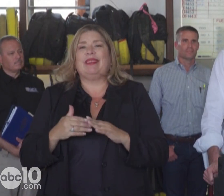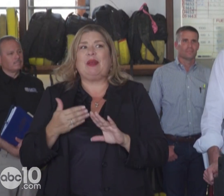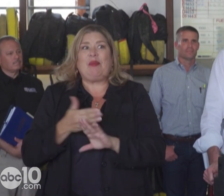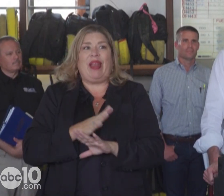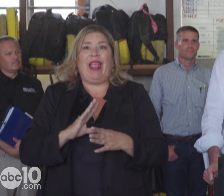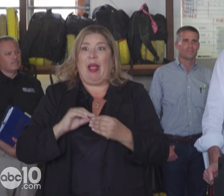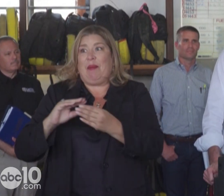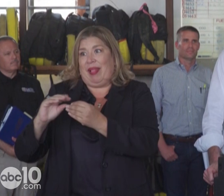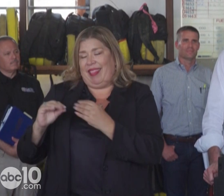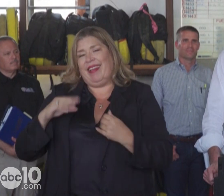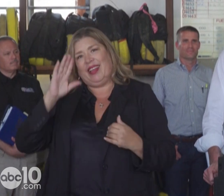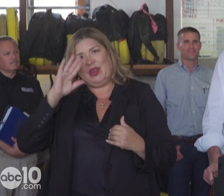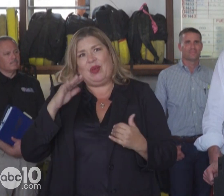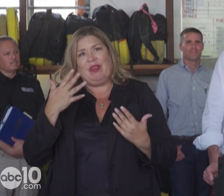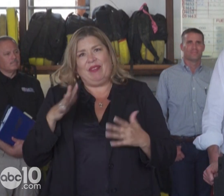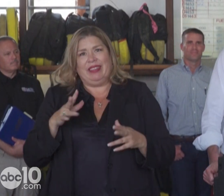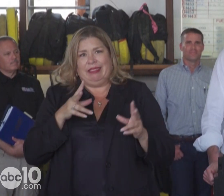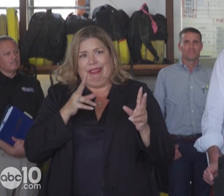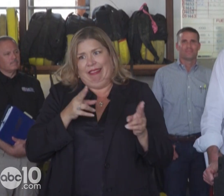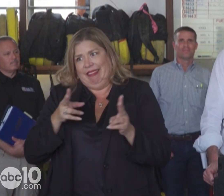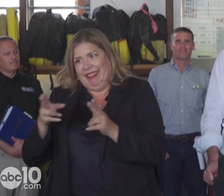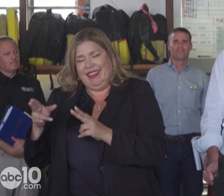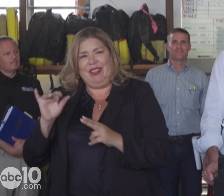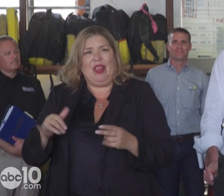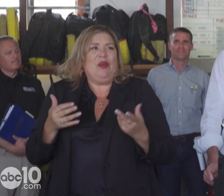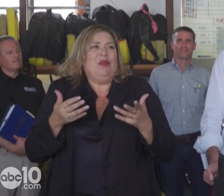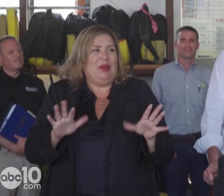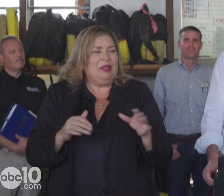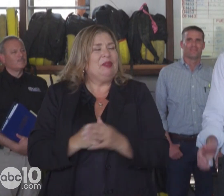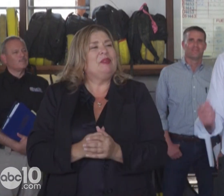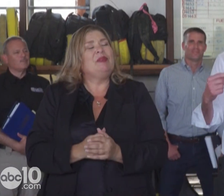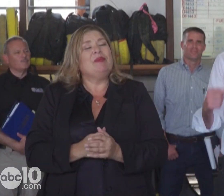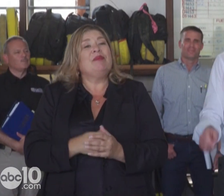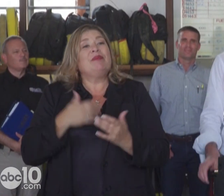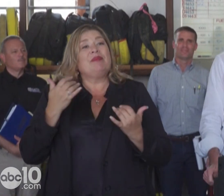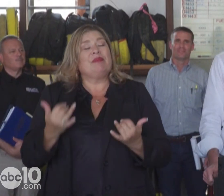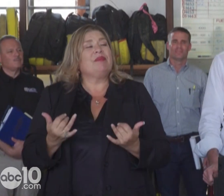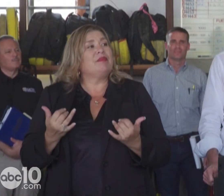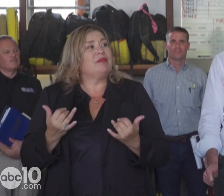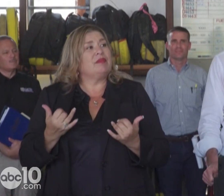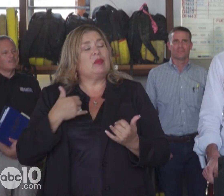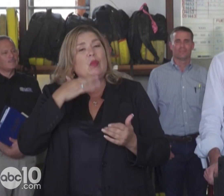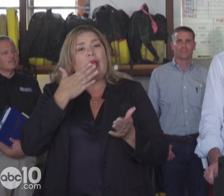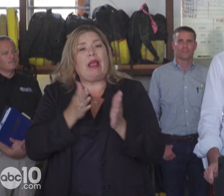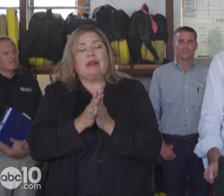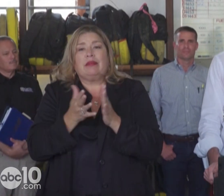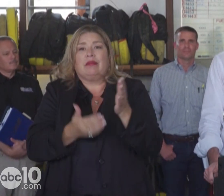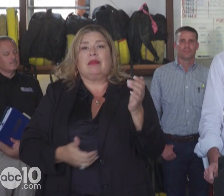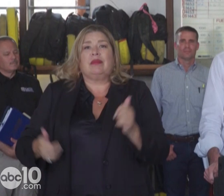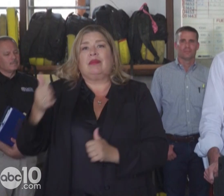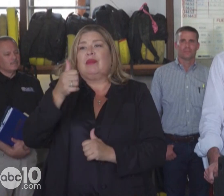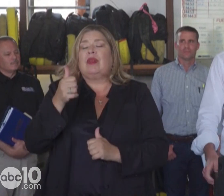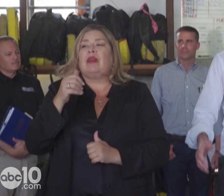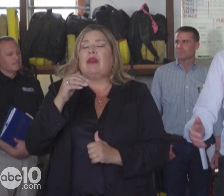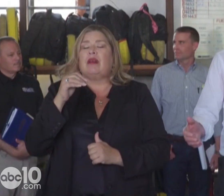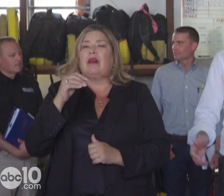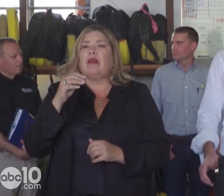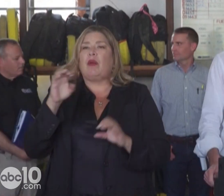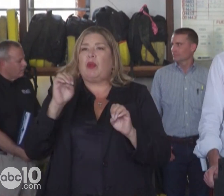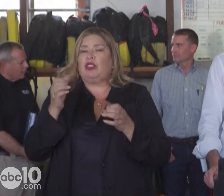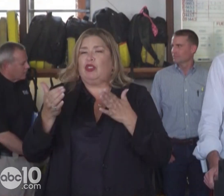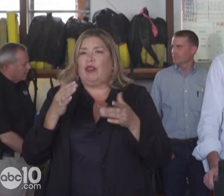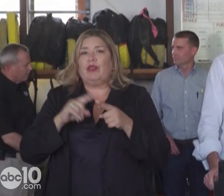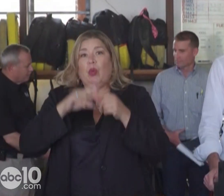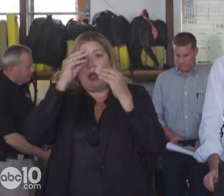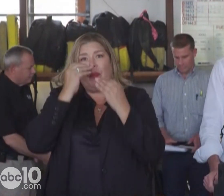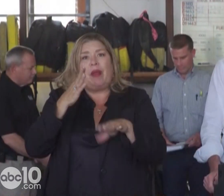preamble. I know you all got that edited already. But now let me ask the head of the Office of Emergency Service to